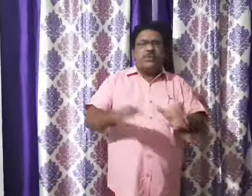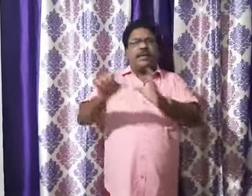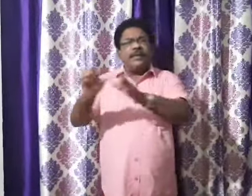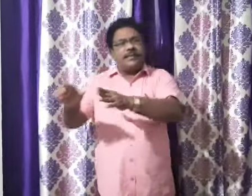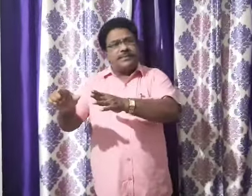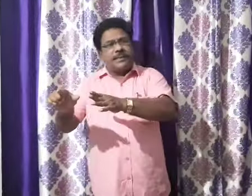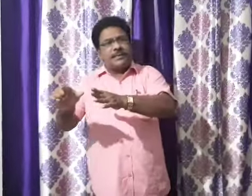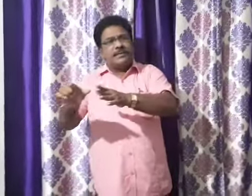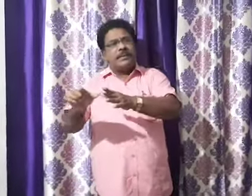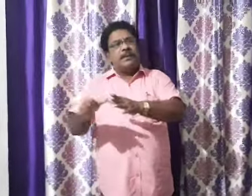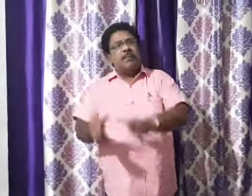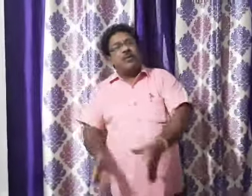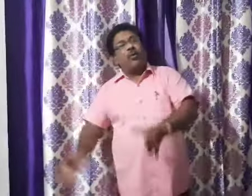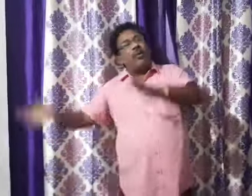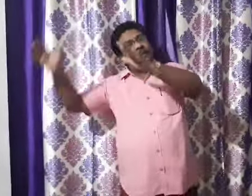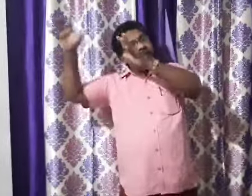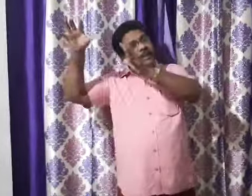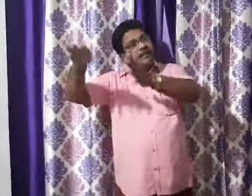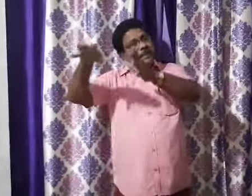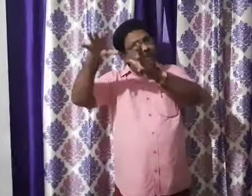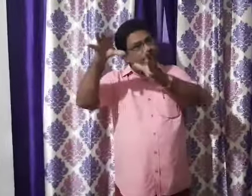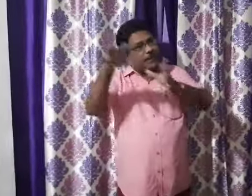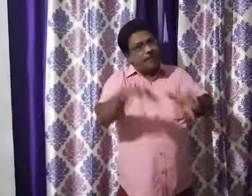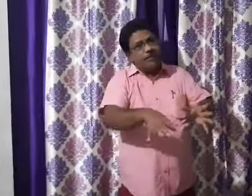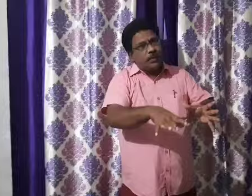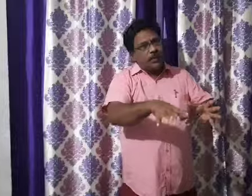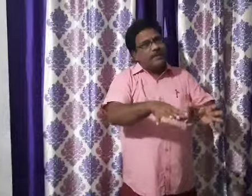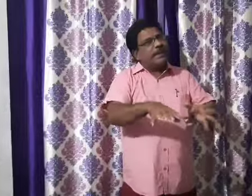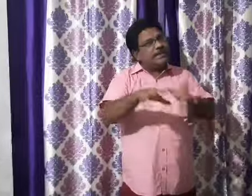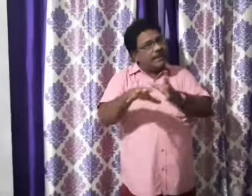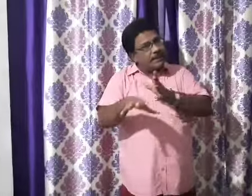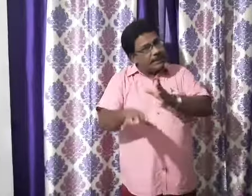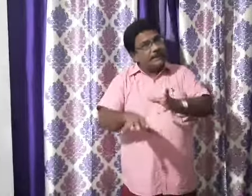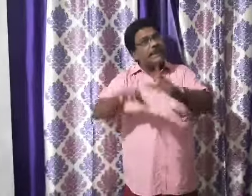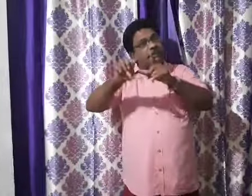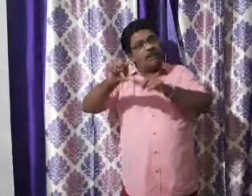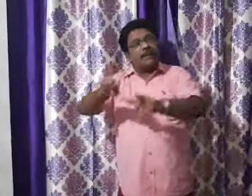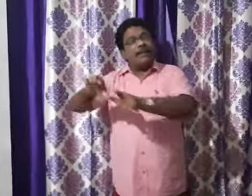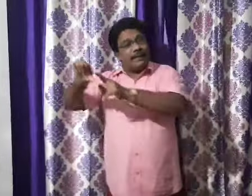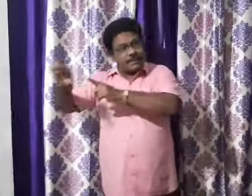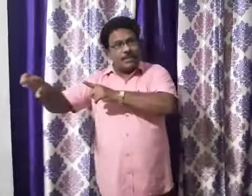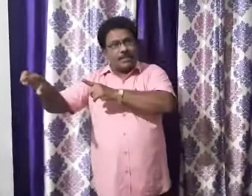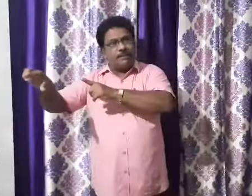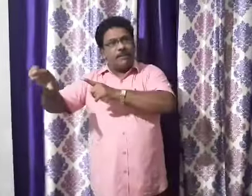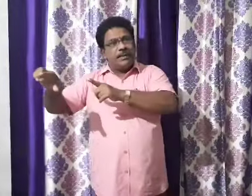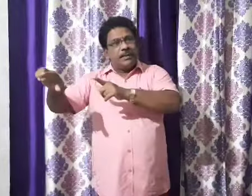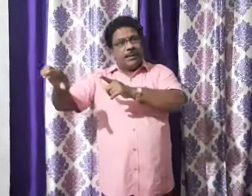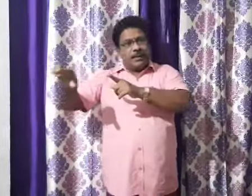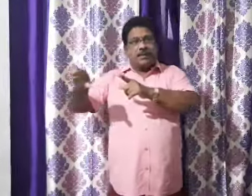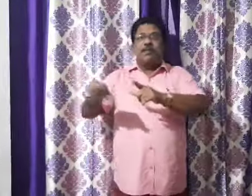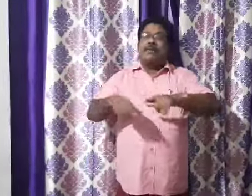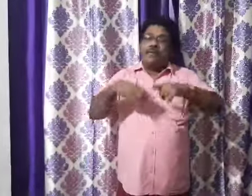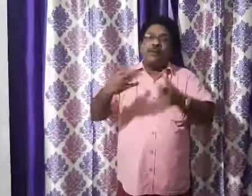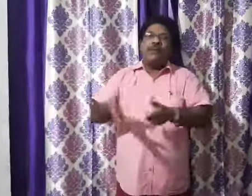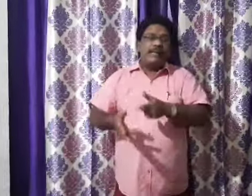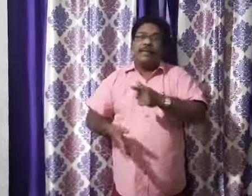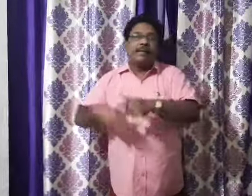work in the fields, but all the 8 people are employed. We can say that the 3 people are extra. Understood? But we cannot say that they